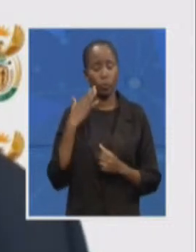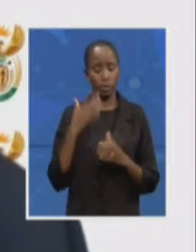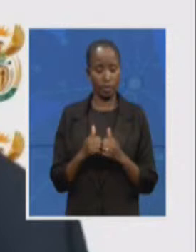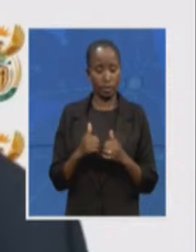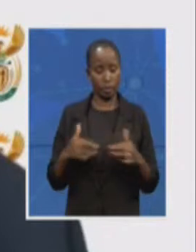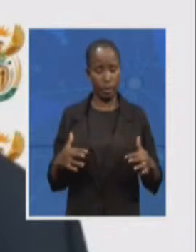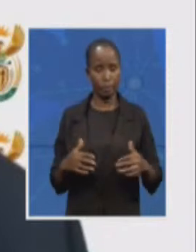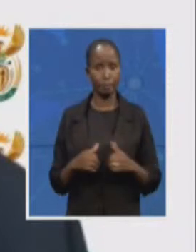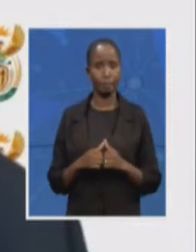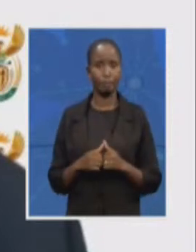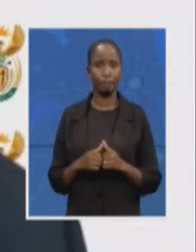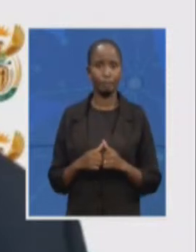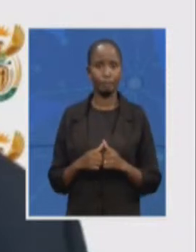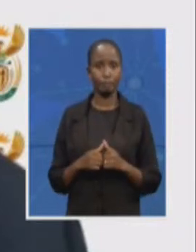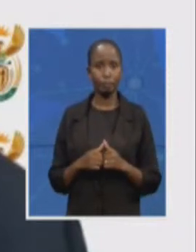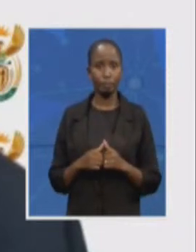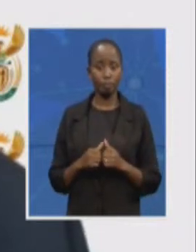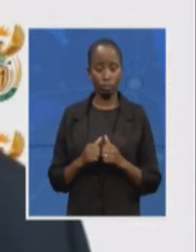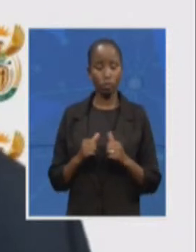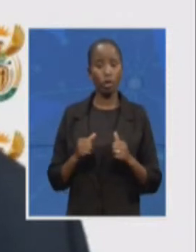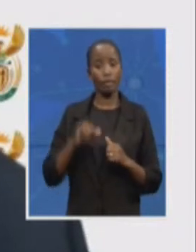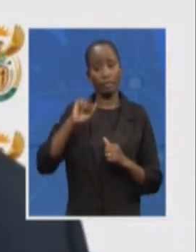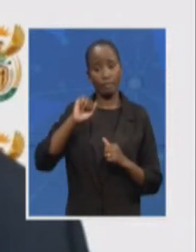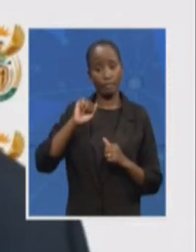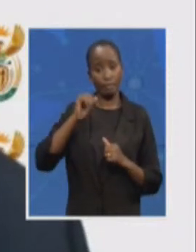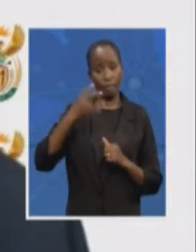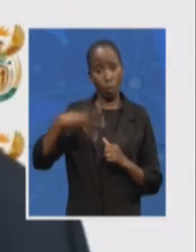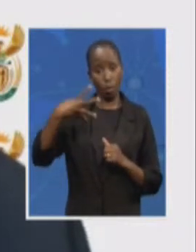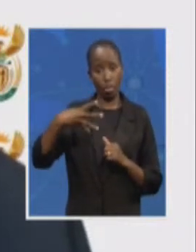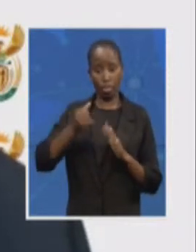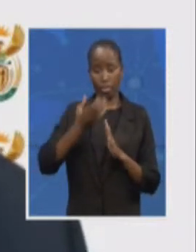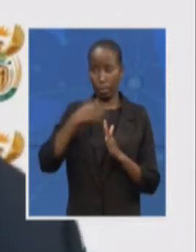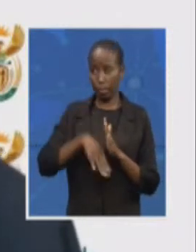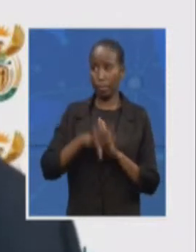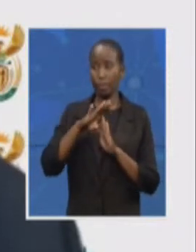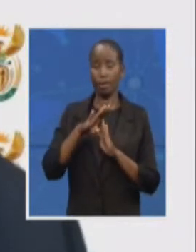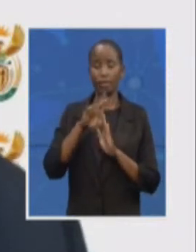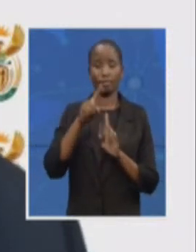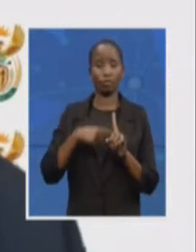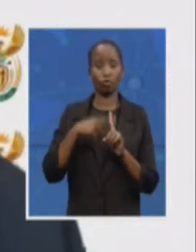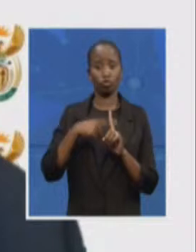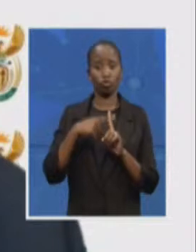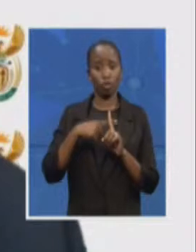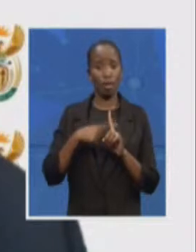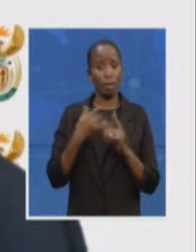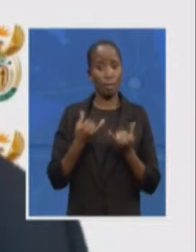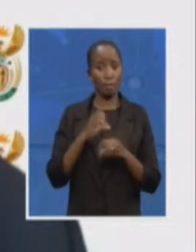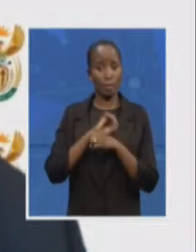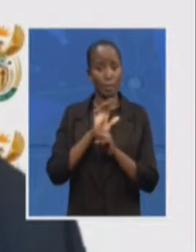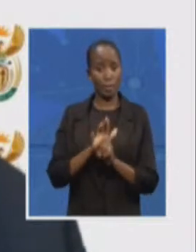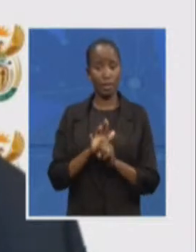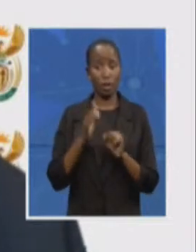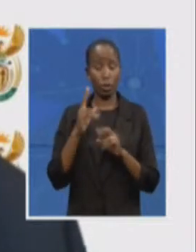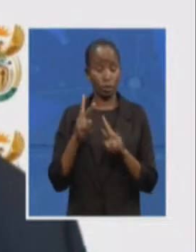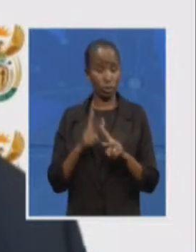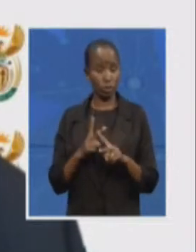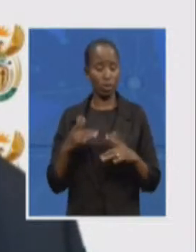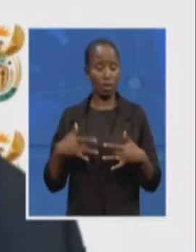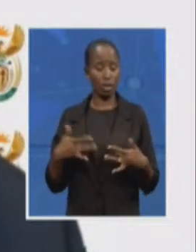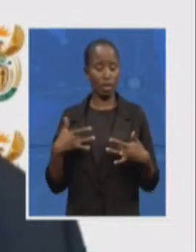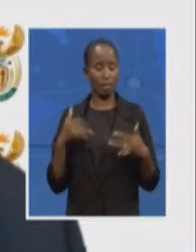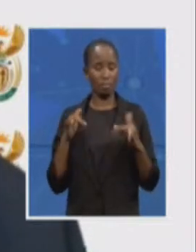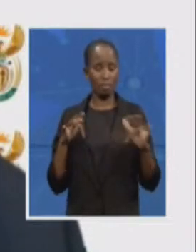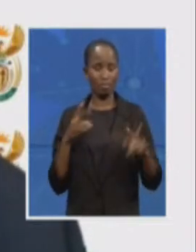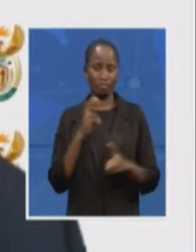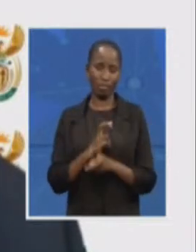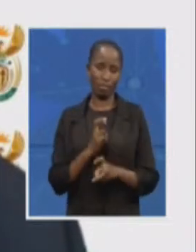of course, the reaction of some of the countries which have made life more difficult. So this has made this matter even more of